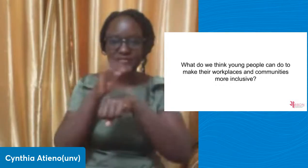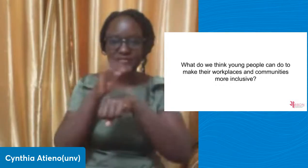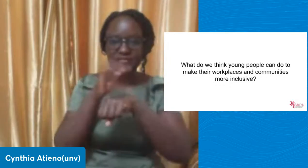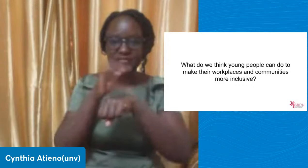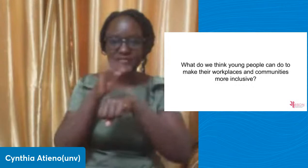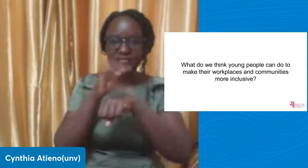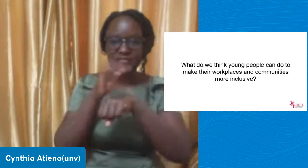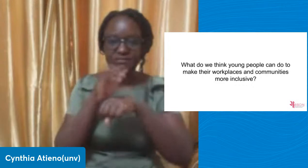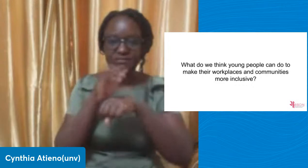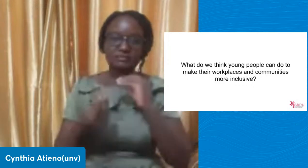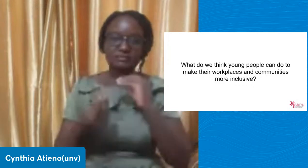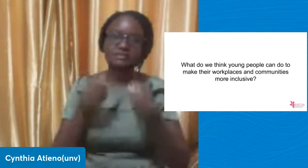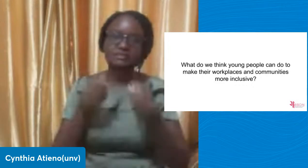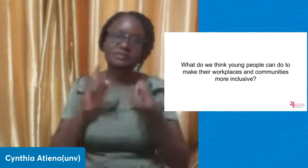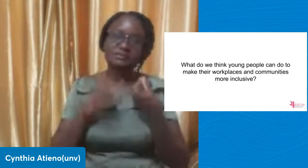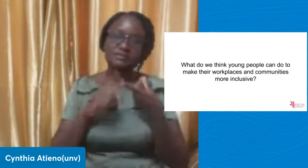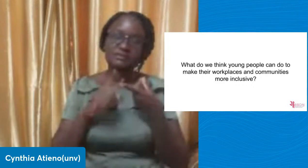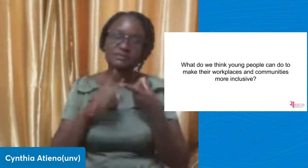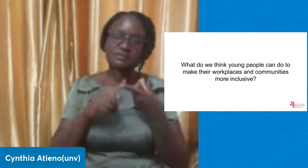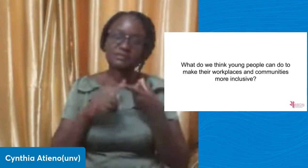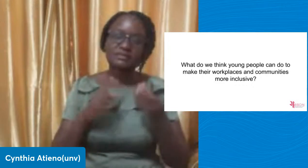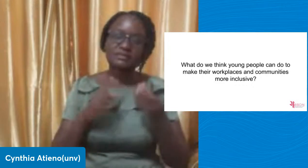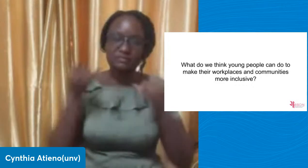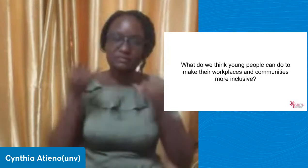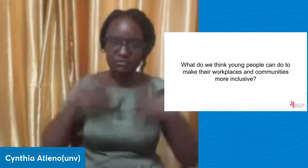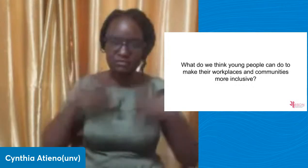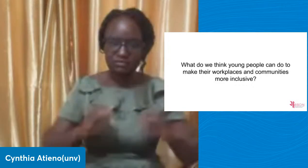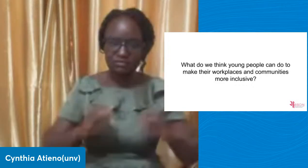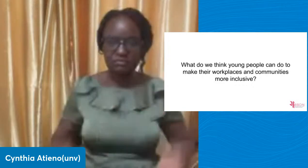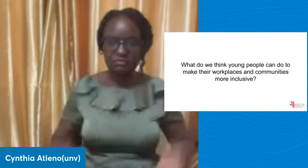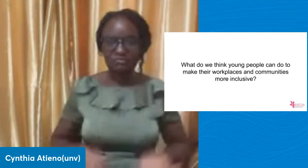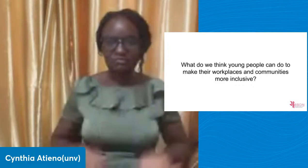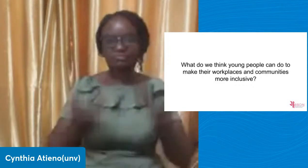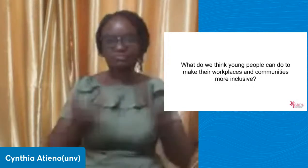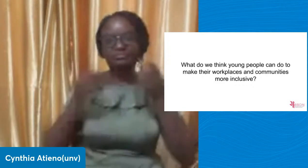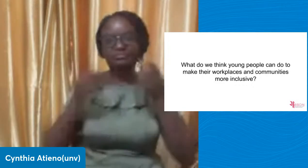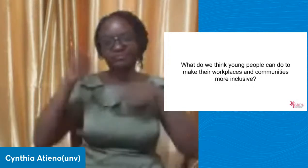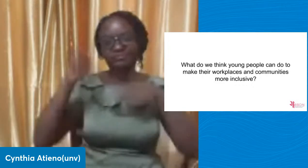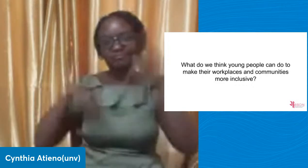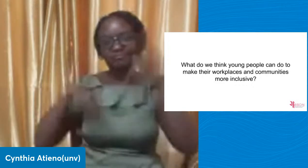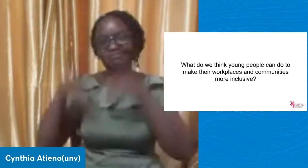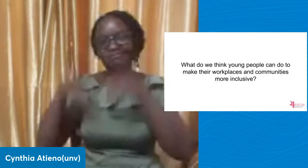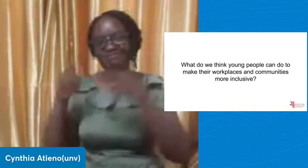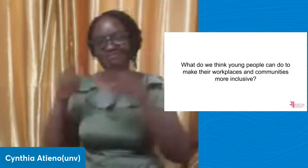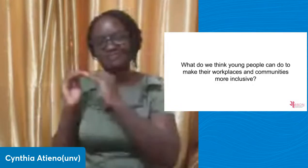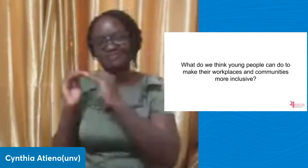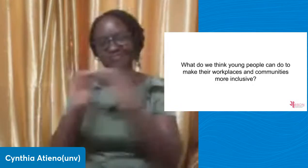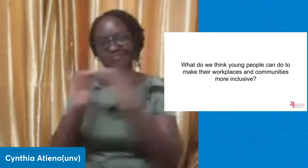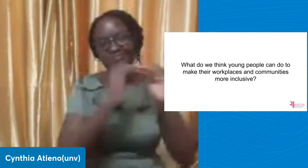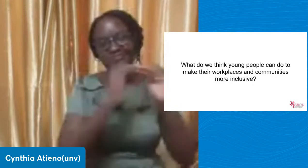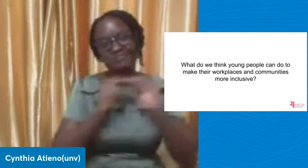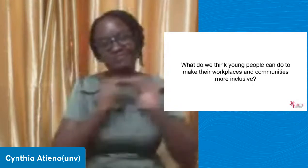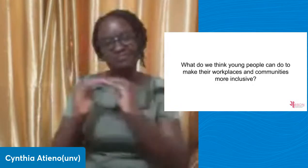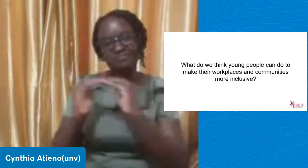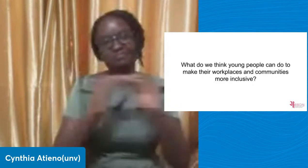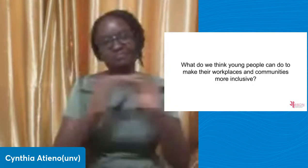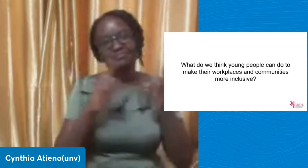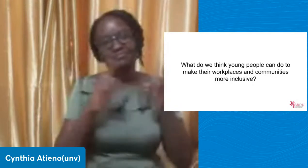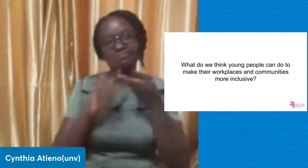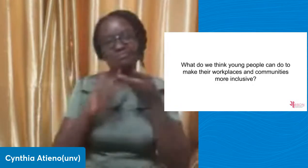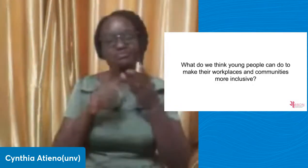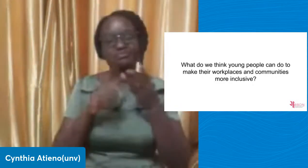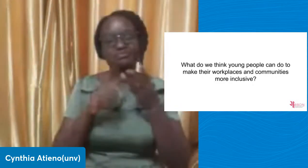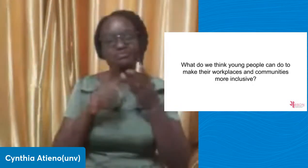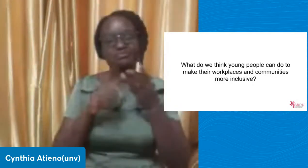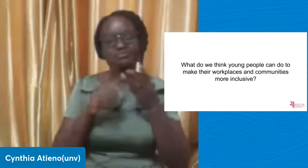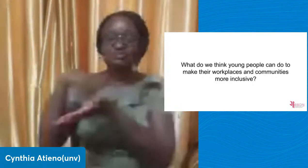is to improve diversity and equity and inclusion. Persons with disabilities and individuals can educate